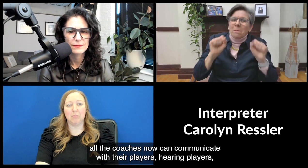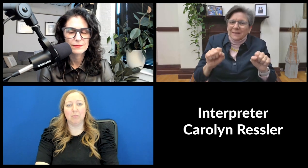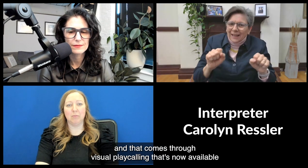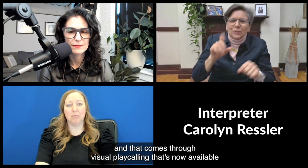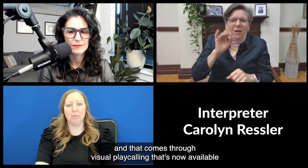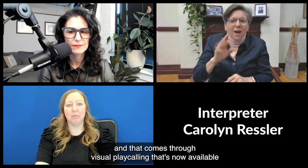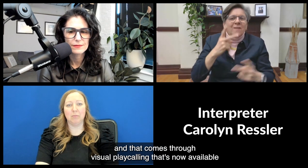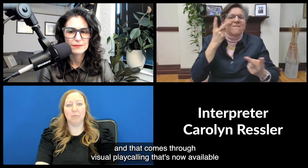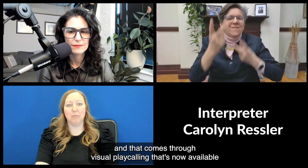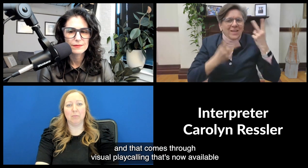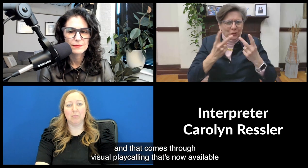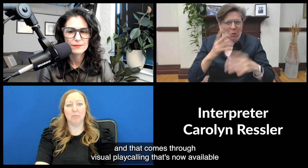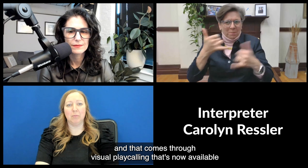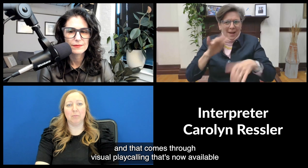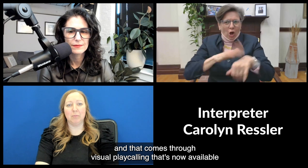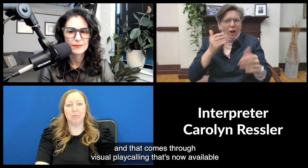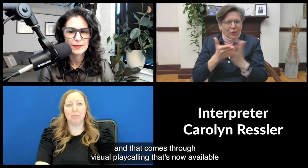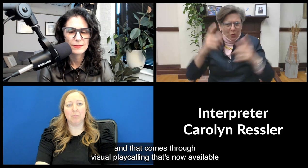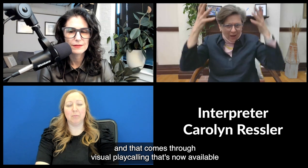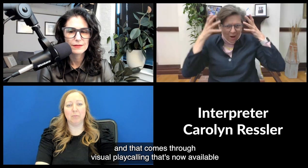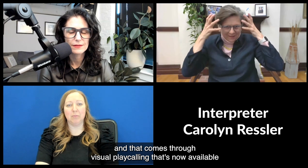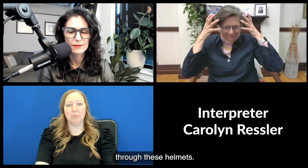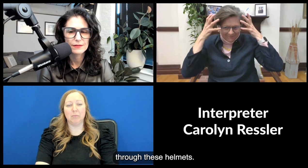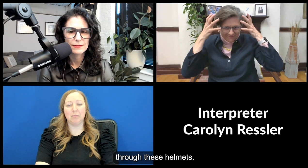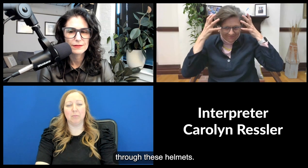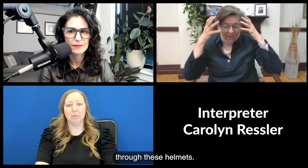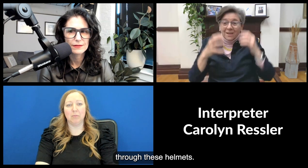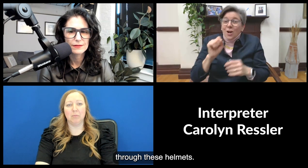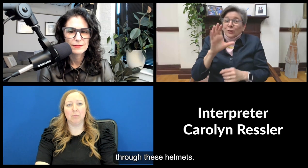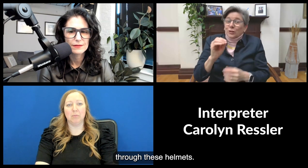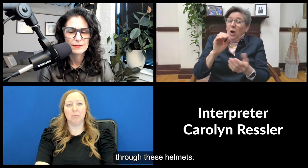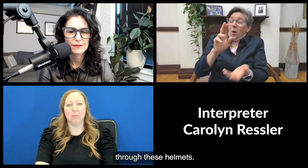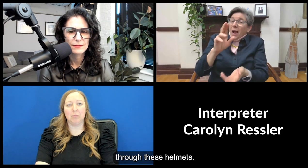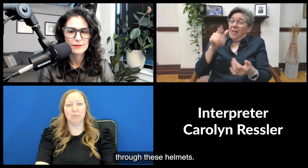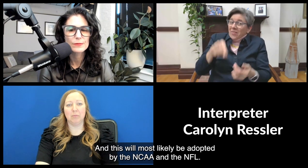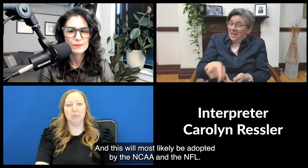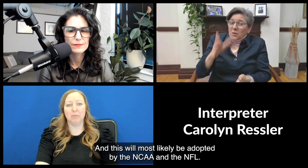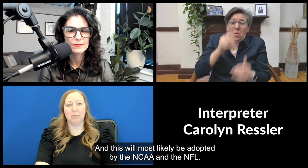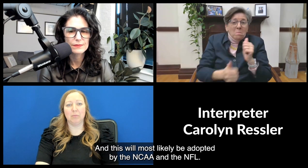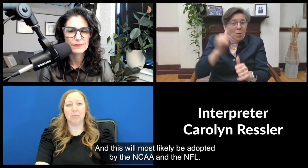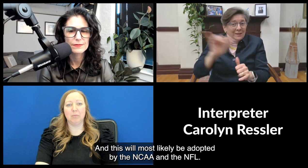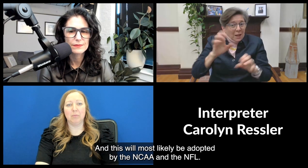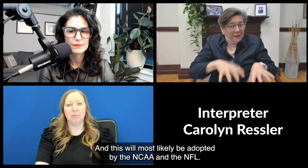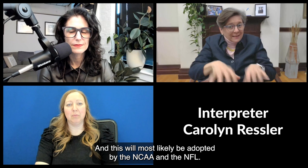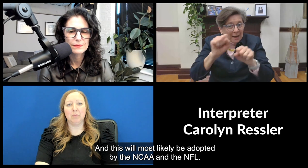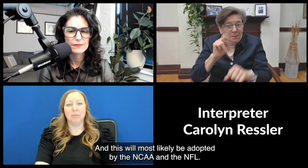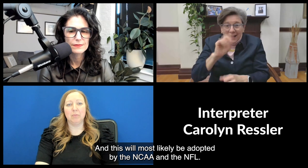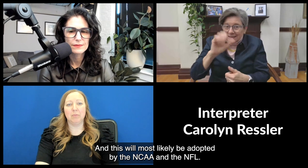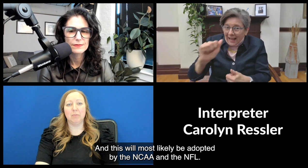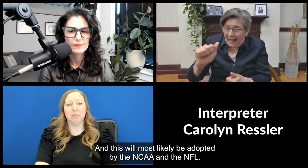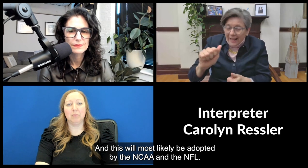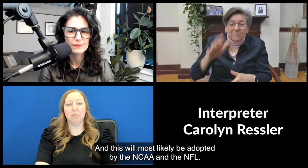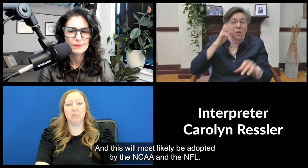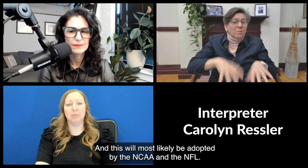players, hearing players, and that comes through visual play calling that's now available through these helmets. And